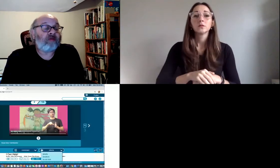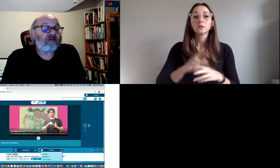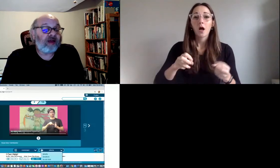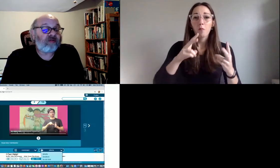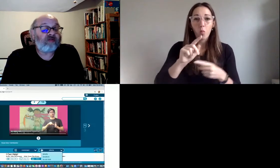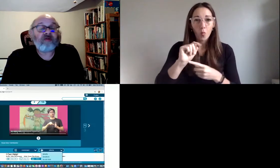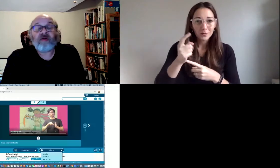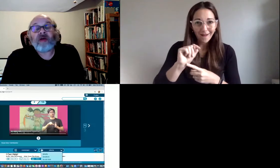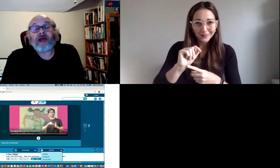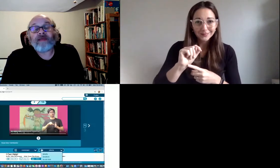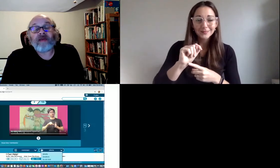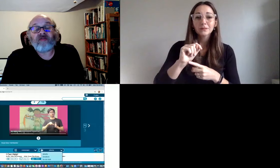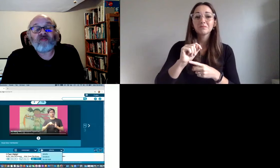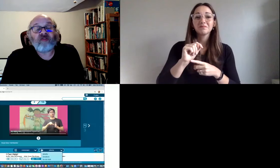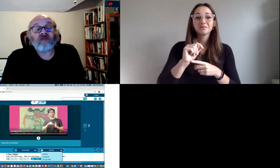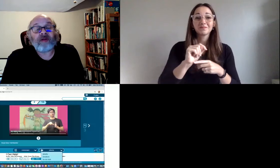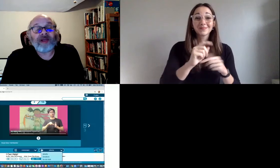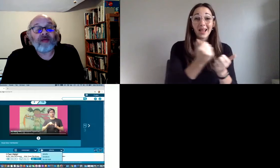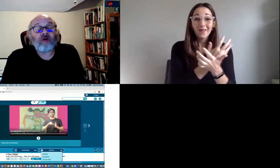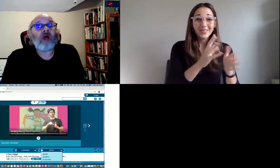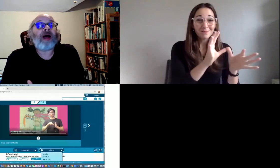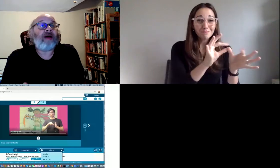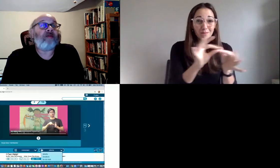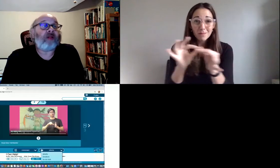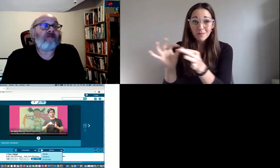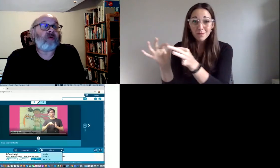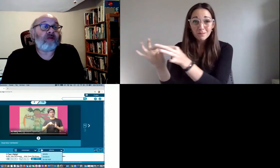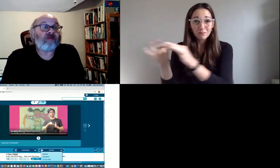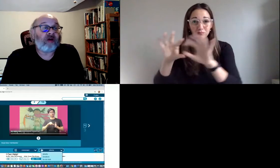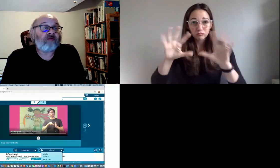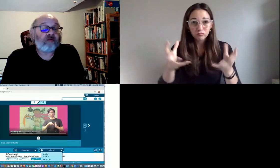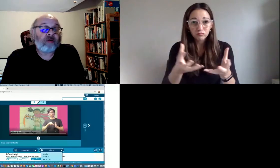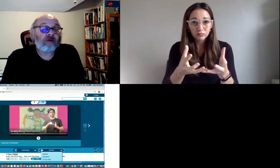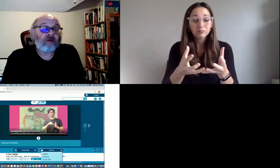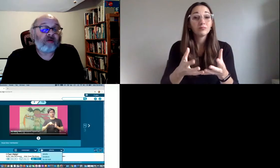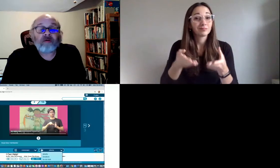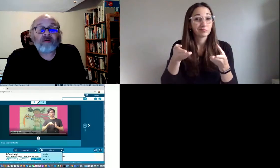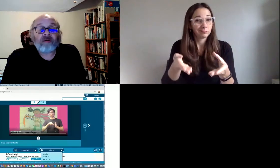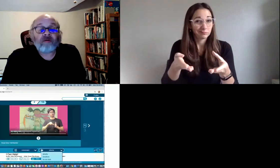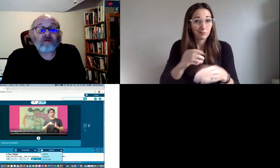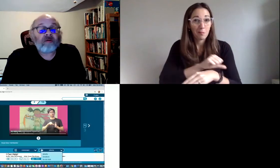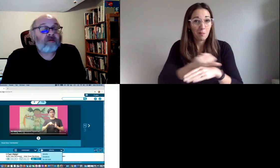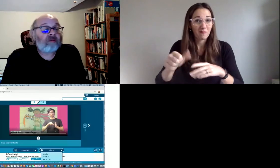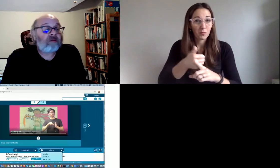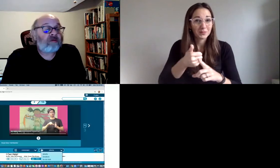they upload the text, and then they stitch them together on the platform itself.